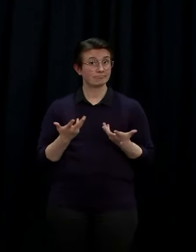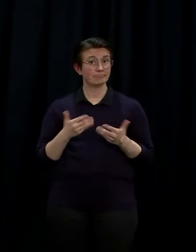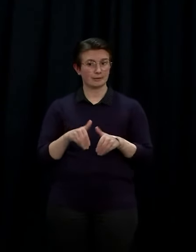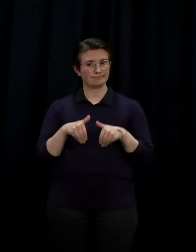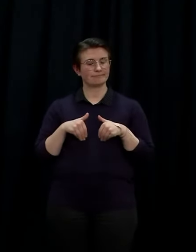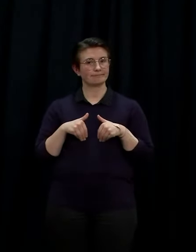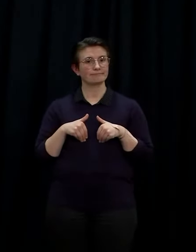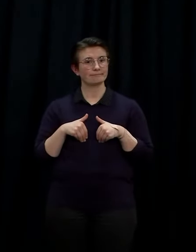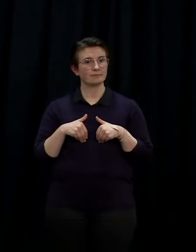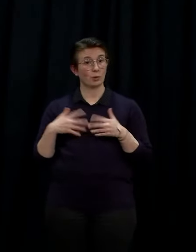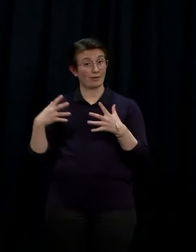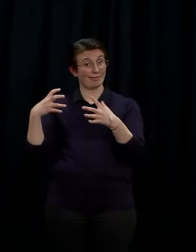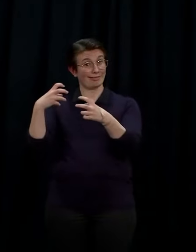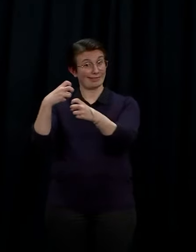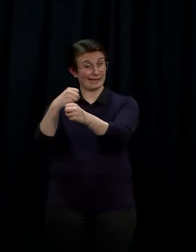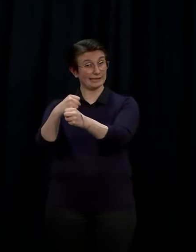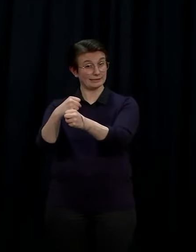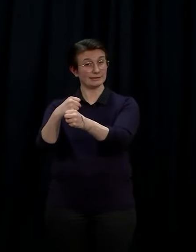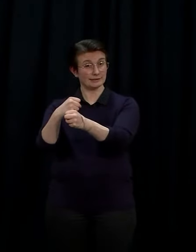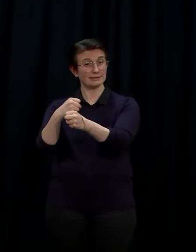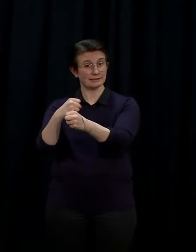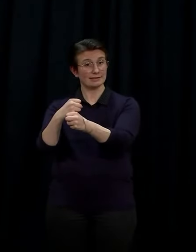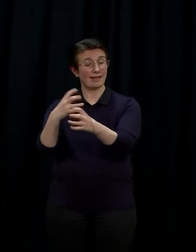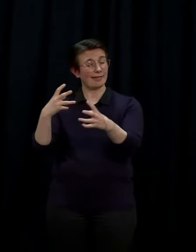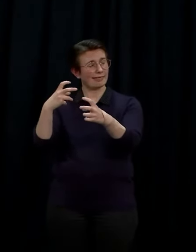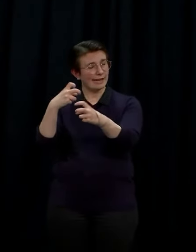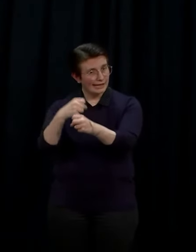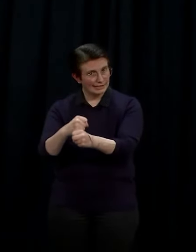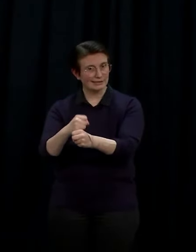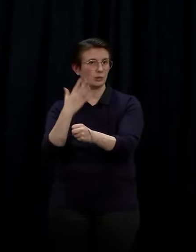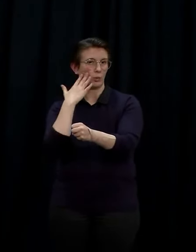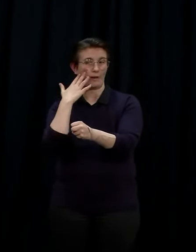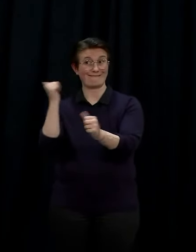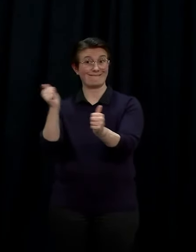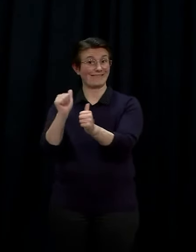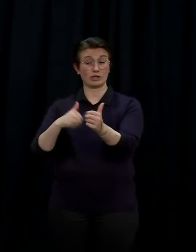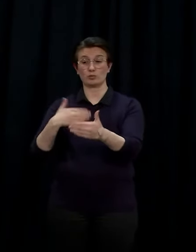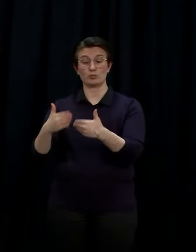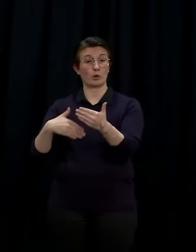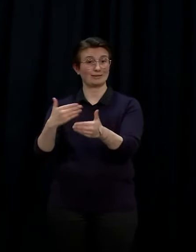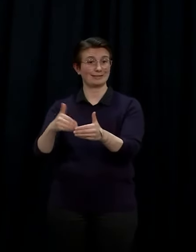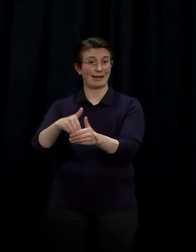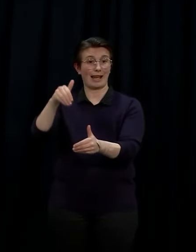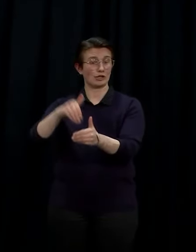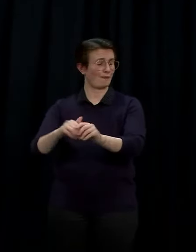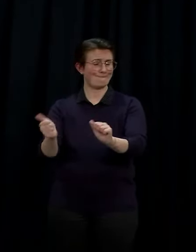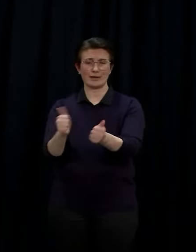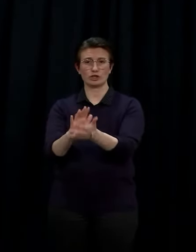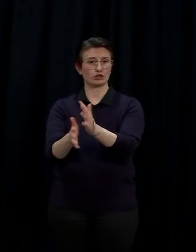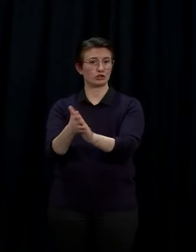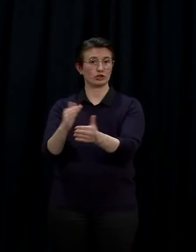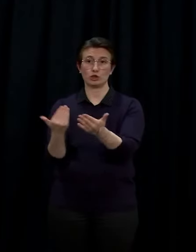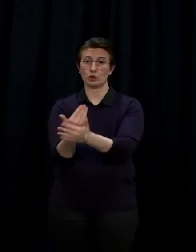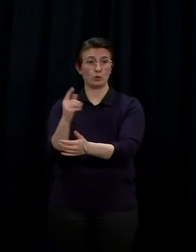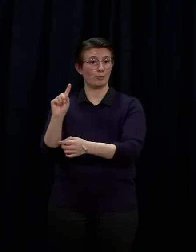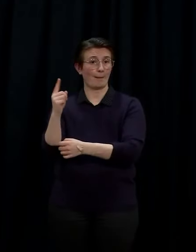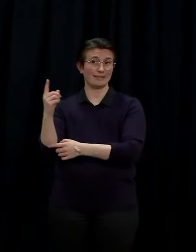some of those final declarations by the court that we then moved to congratulate the incoming new Prime Minister of